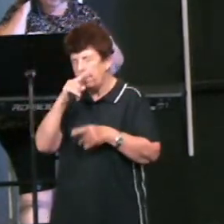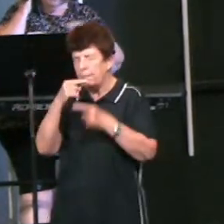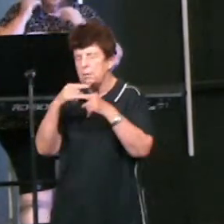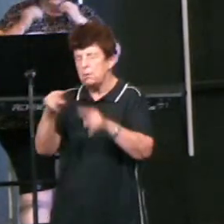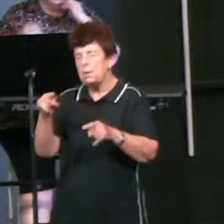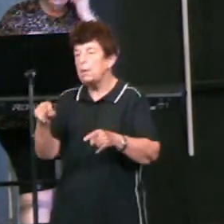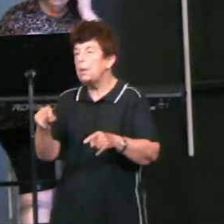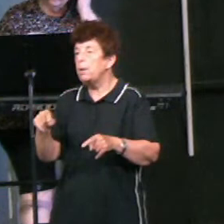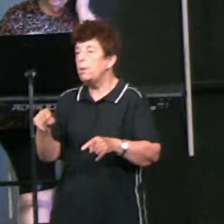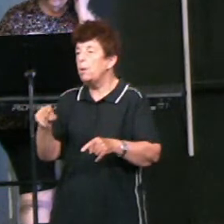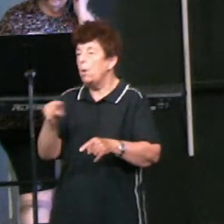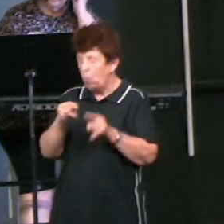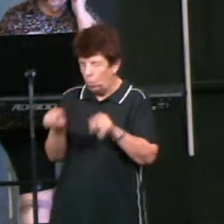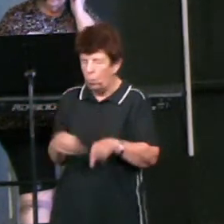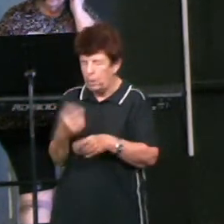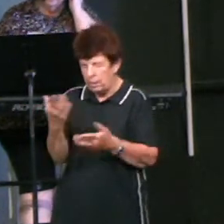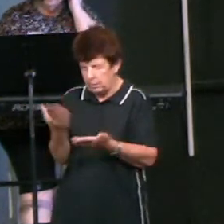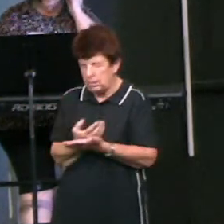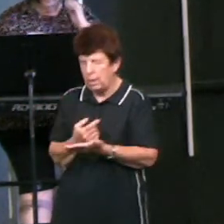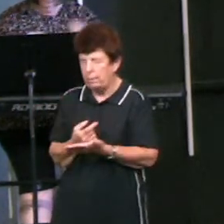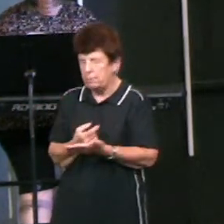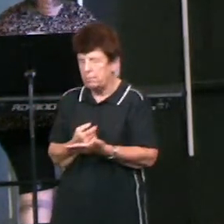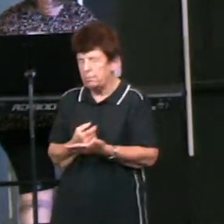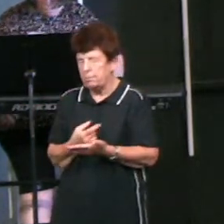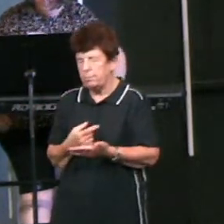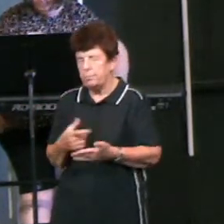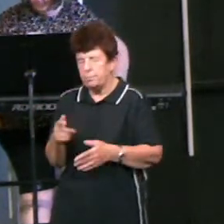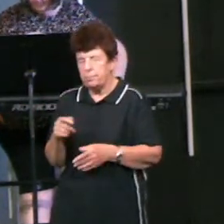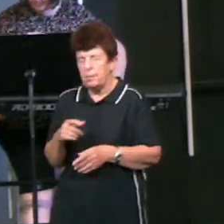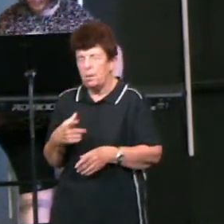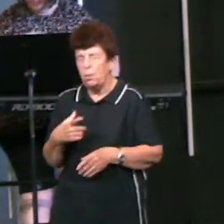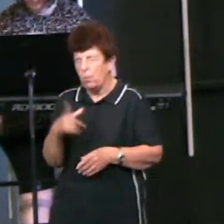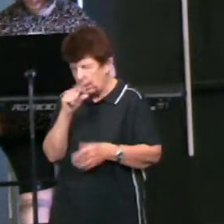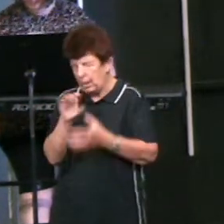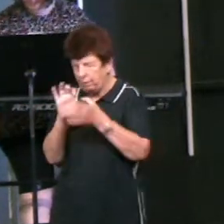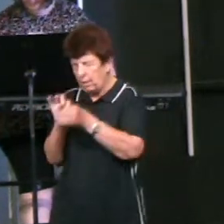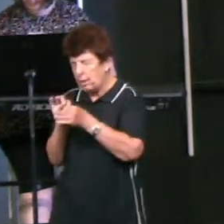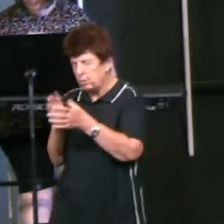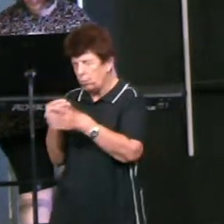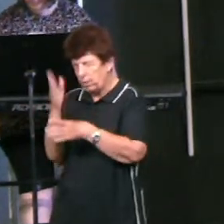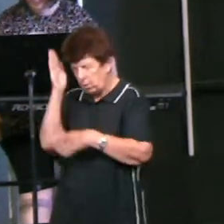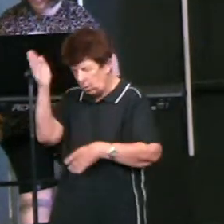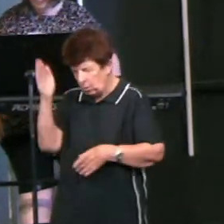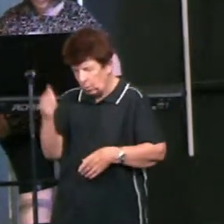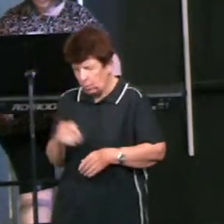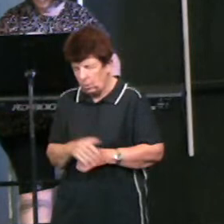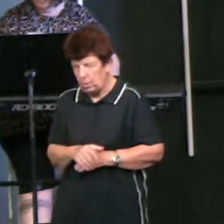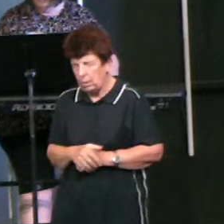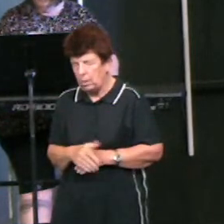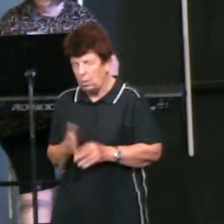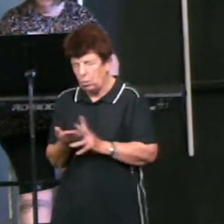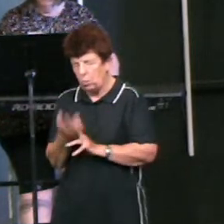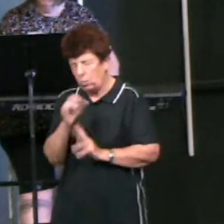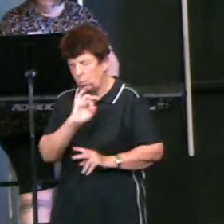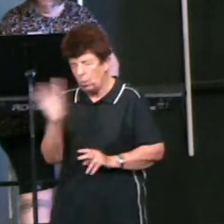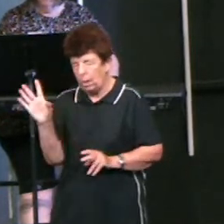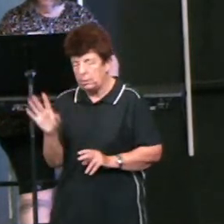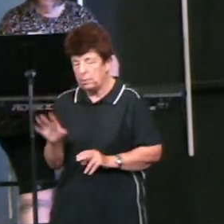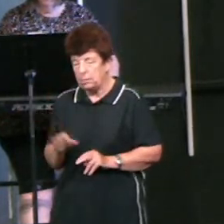declare that we are saved. Lord, that we can have relationship with you through